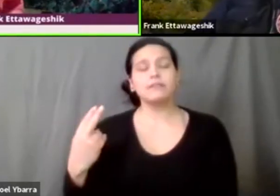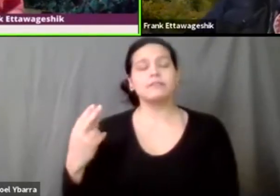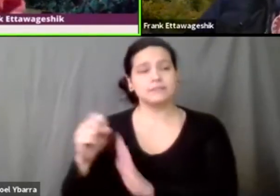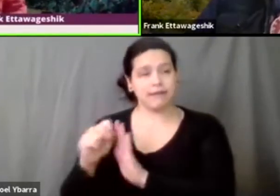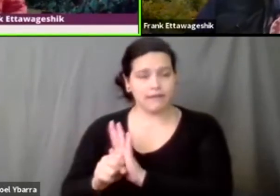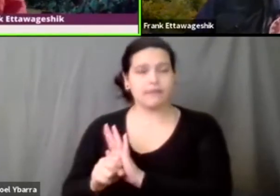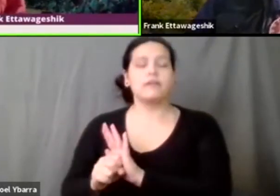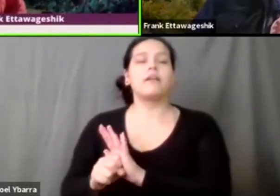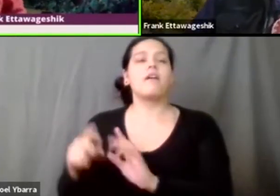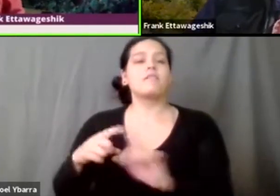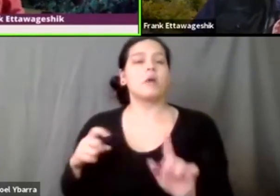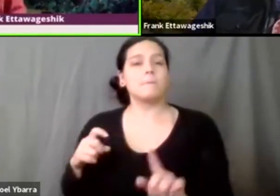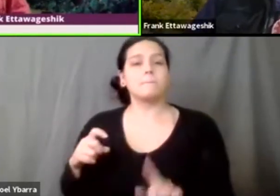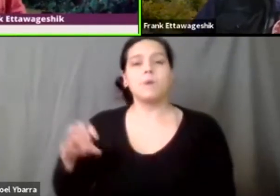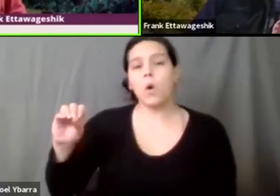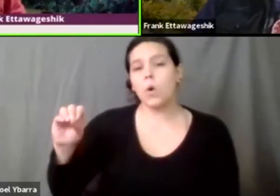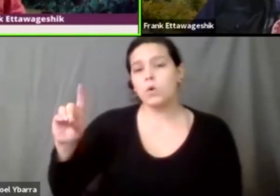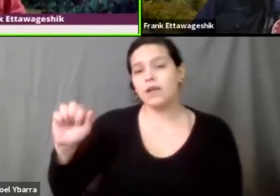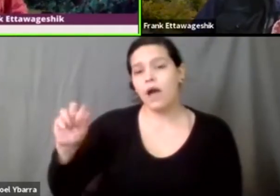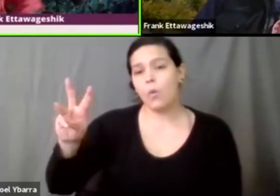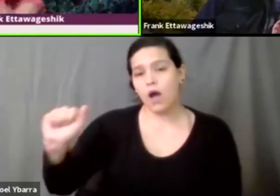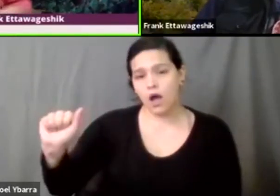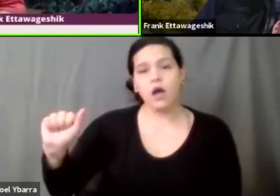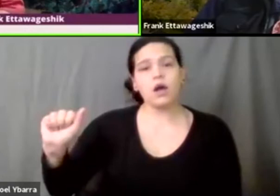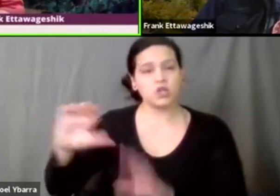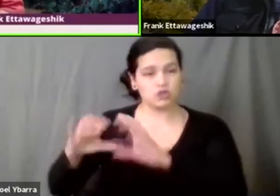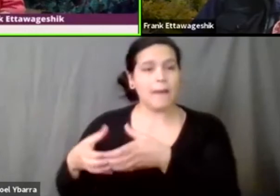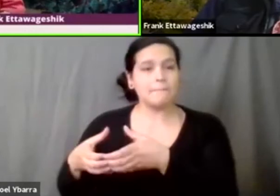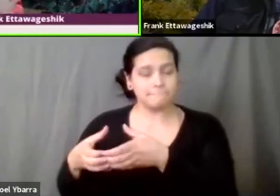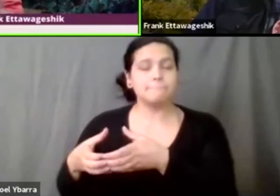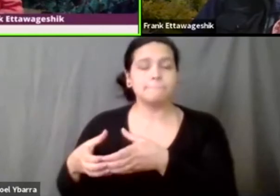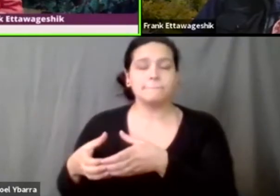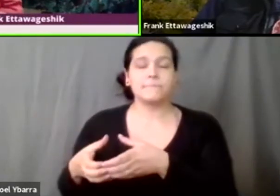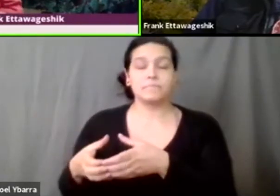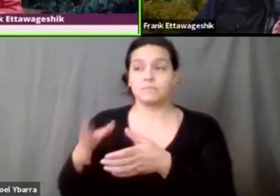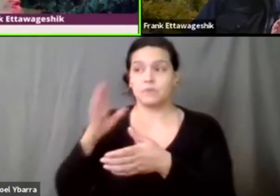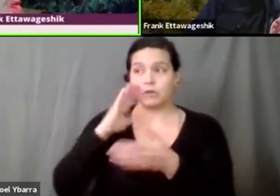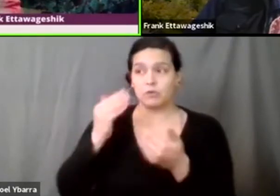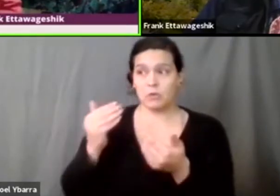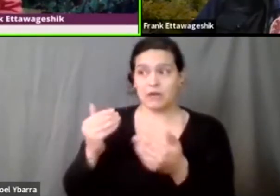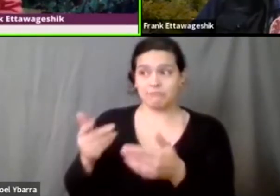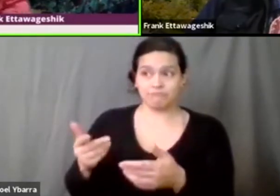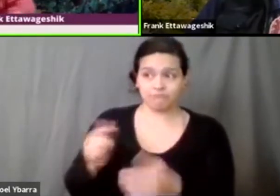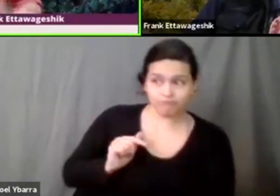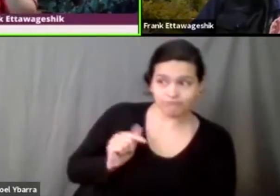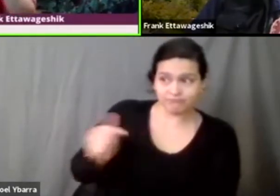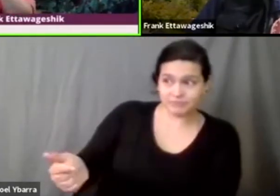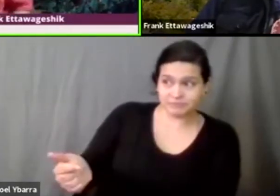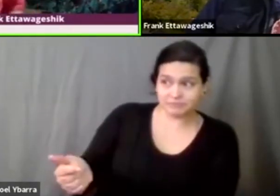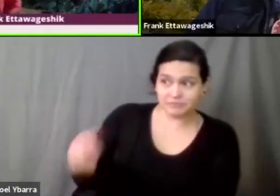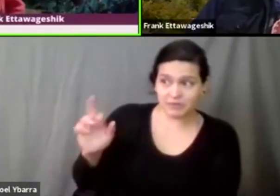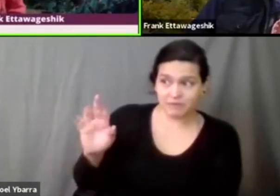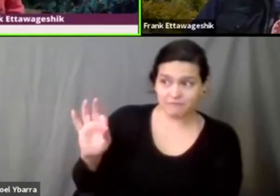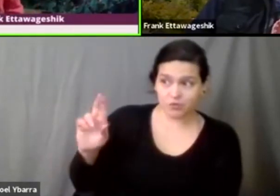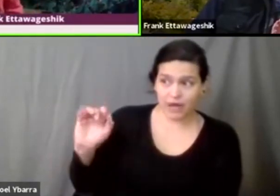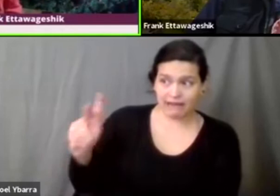the Odawa tribe. So I'm going to go ahead and stop talking and let Frank take over. And we're going to enjoy Frank